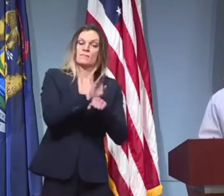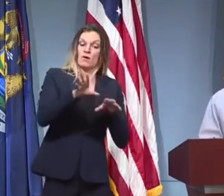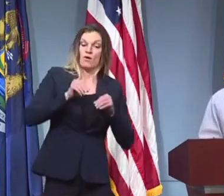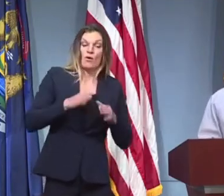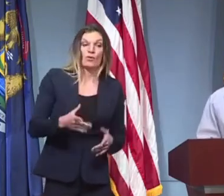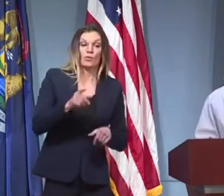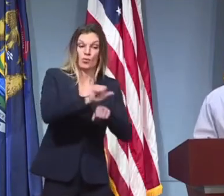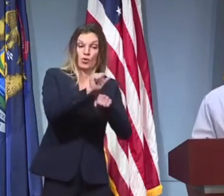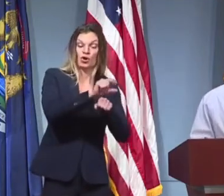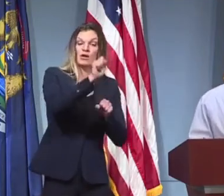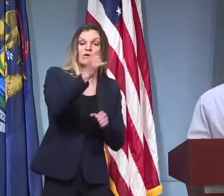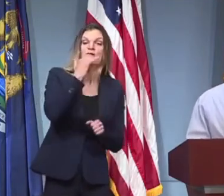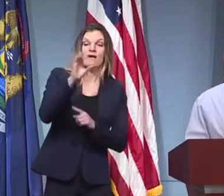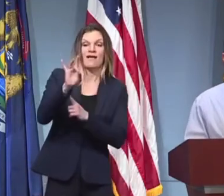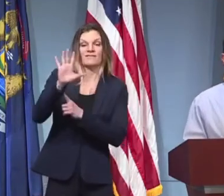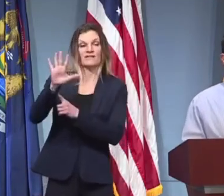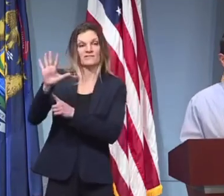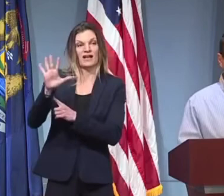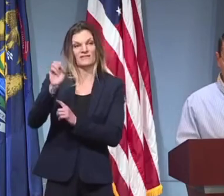and workers at